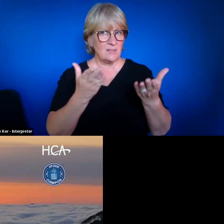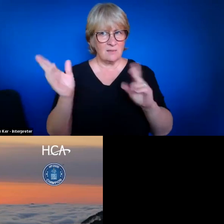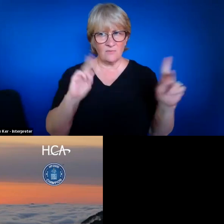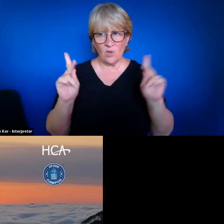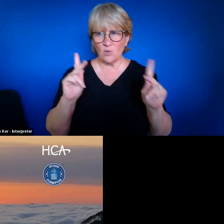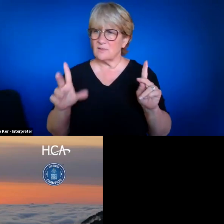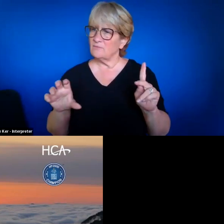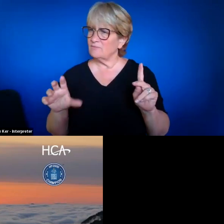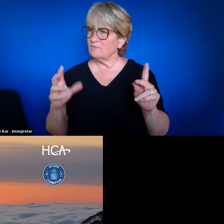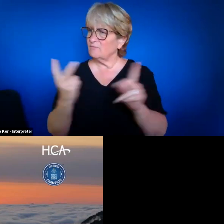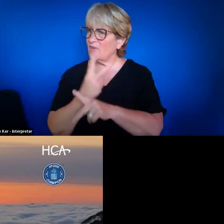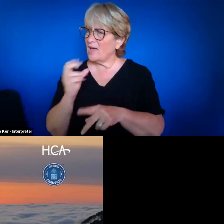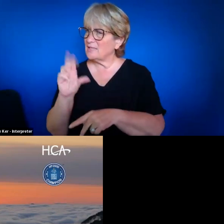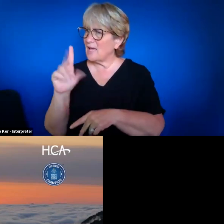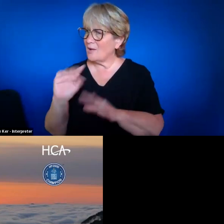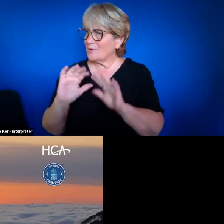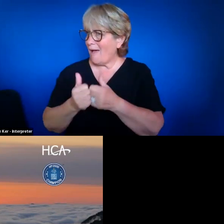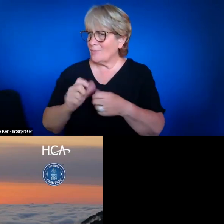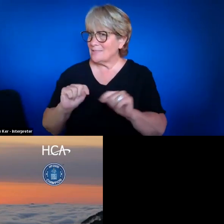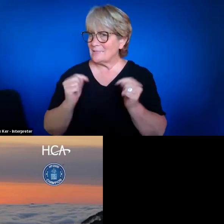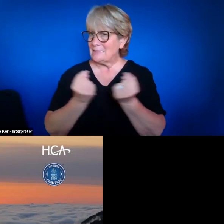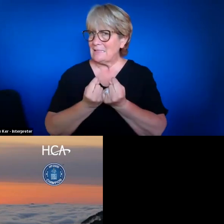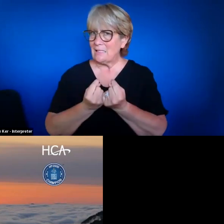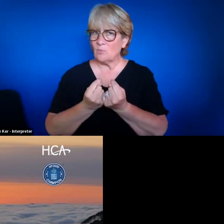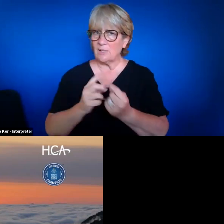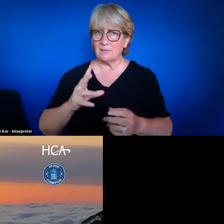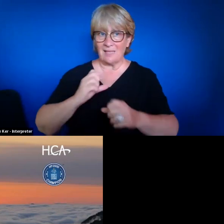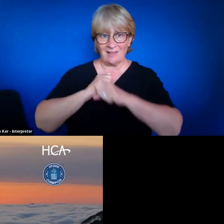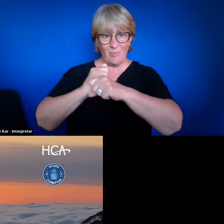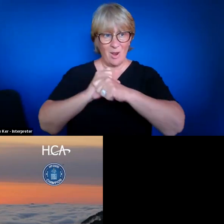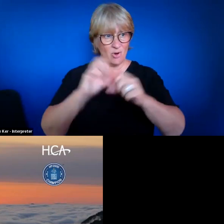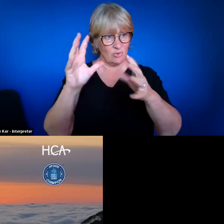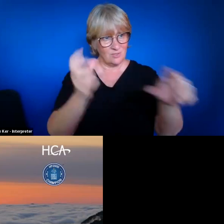find out how we can, together as a team, take those barriers down.